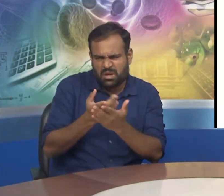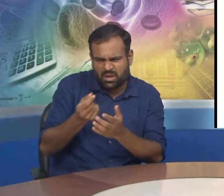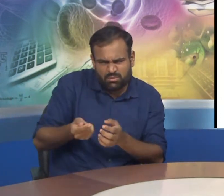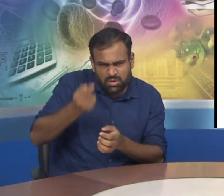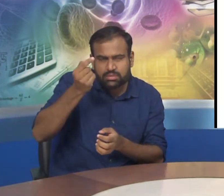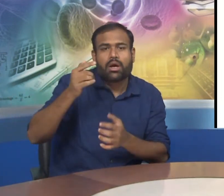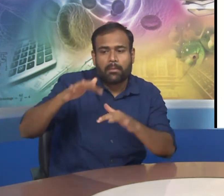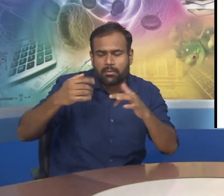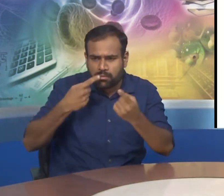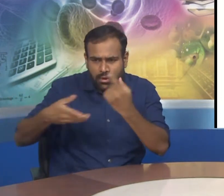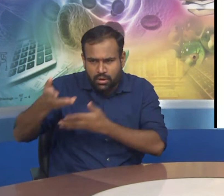time.